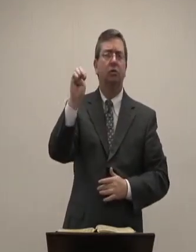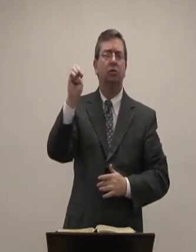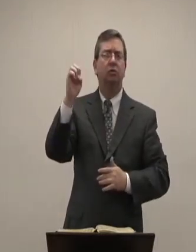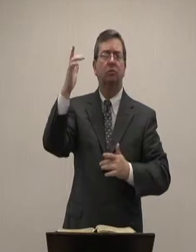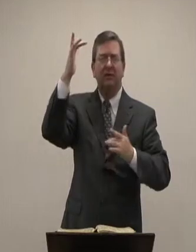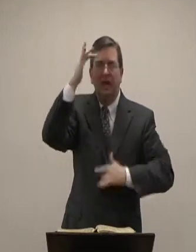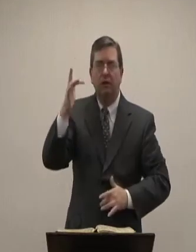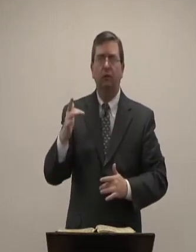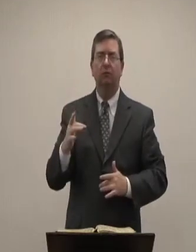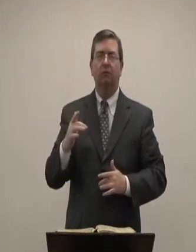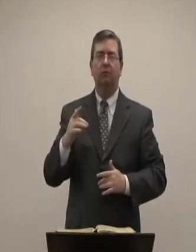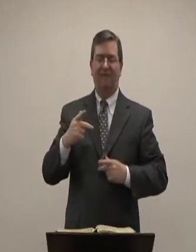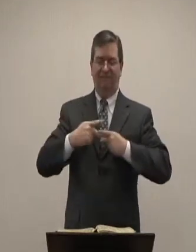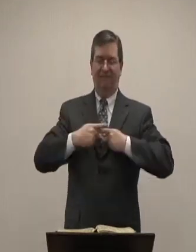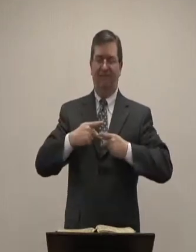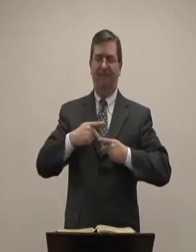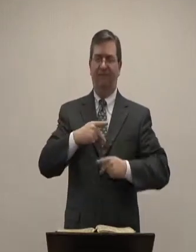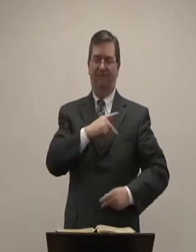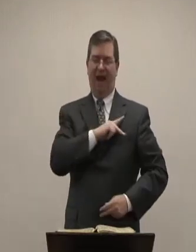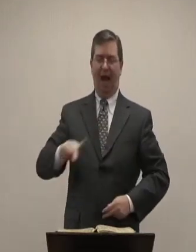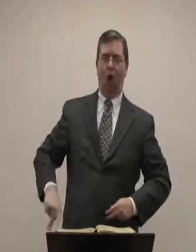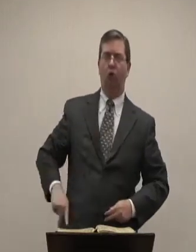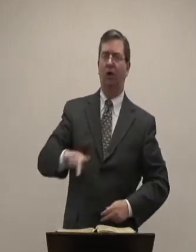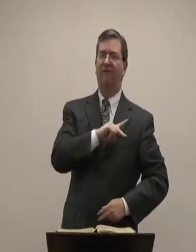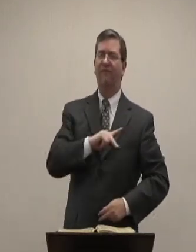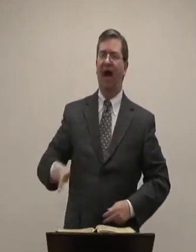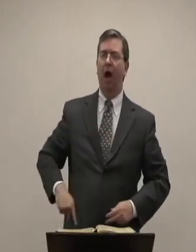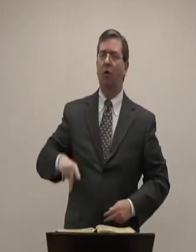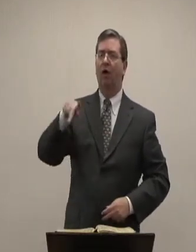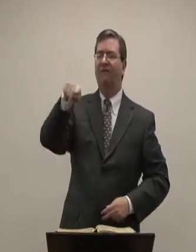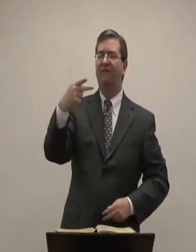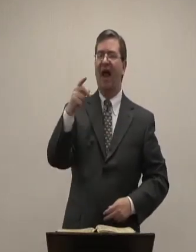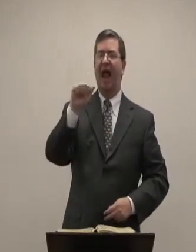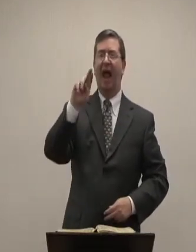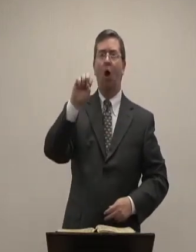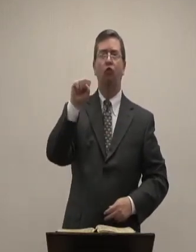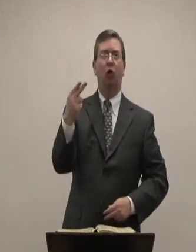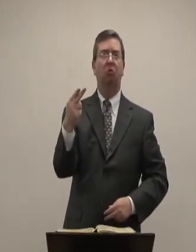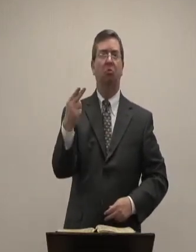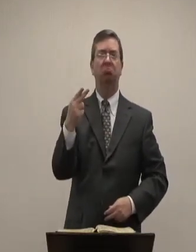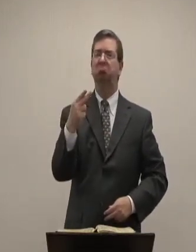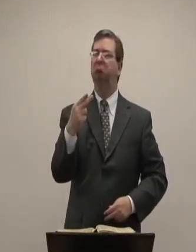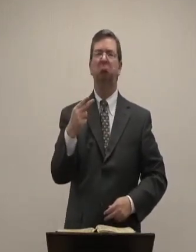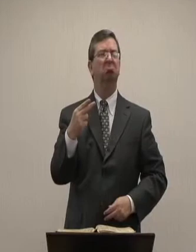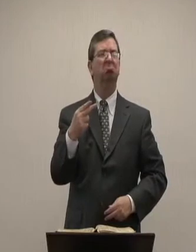and it's talked about the 10 plagues. This movie is the 10 commandments. Remember Pharaoh?